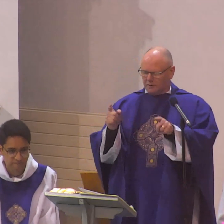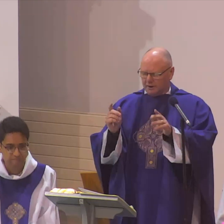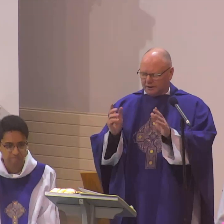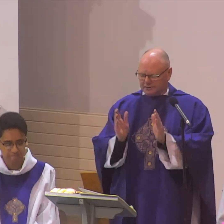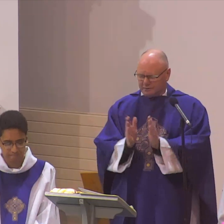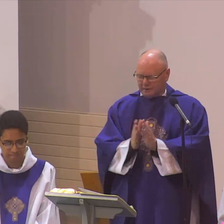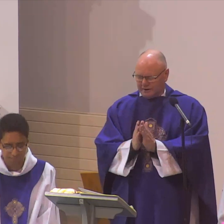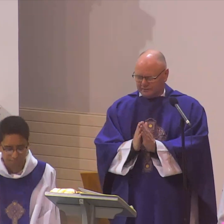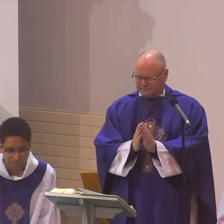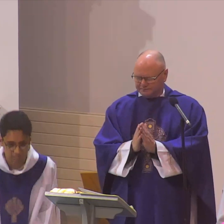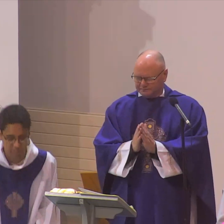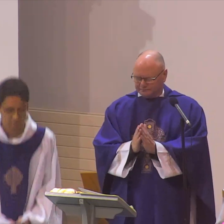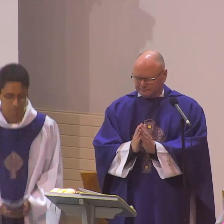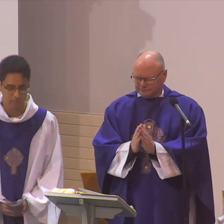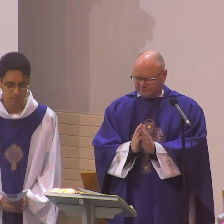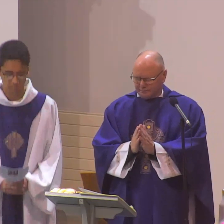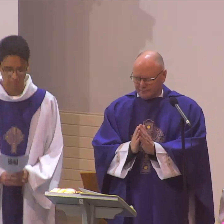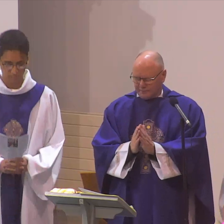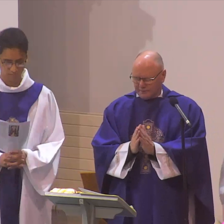Let us pray.